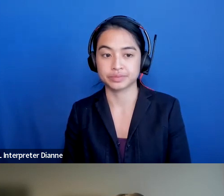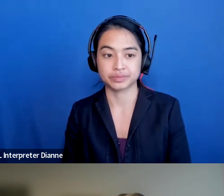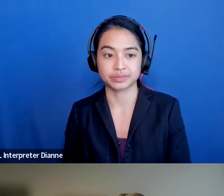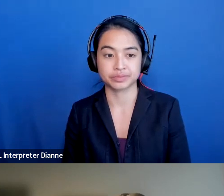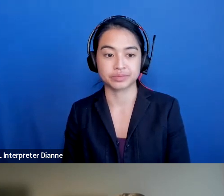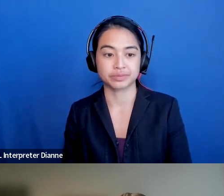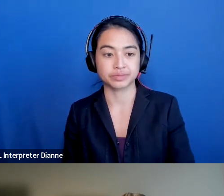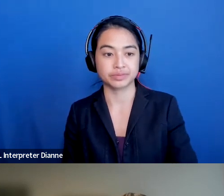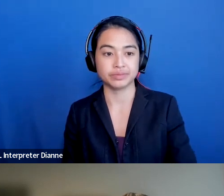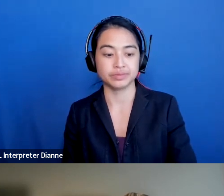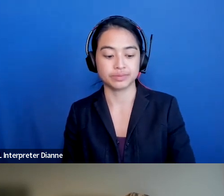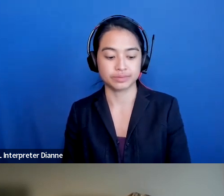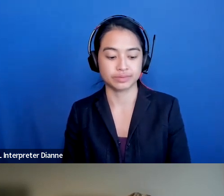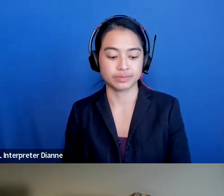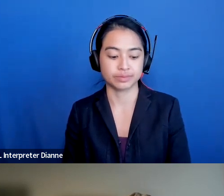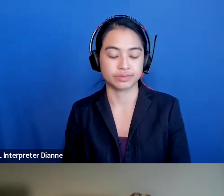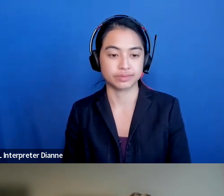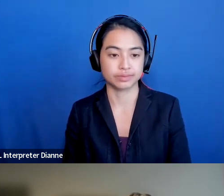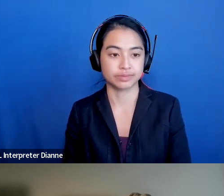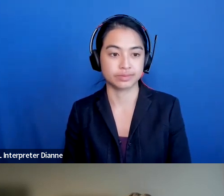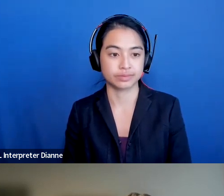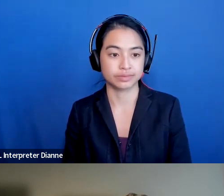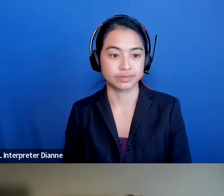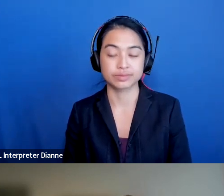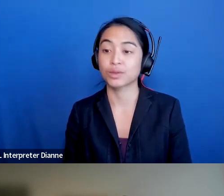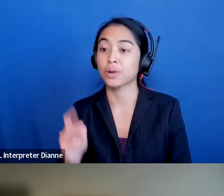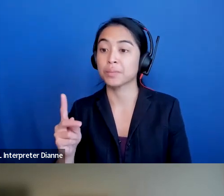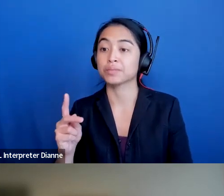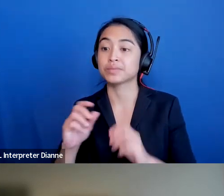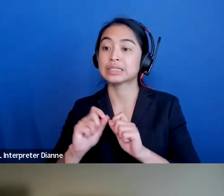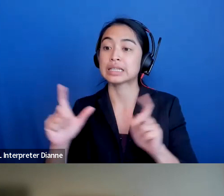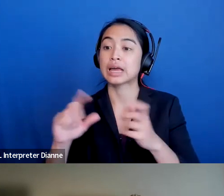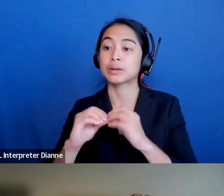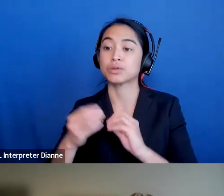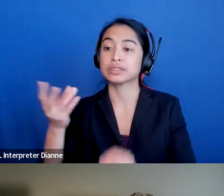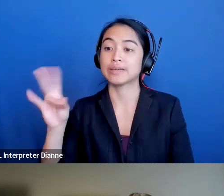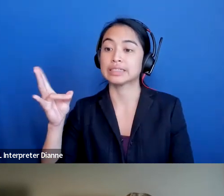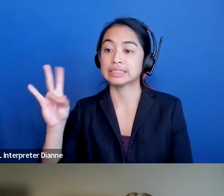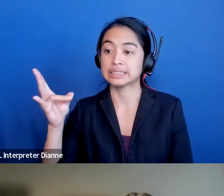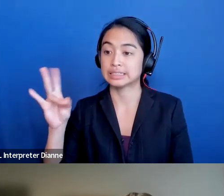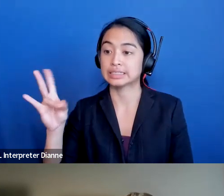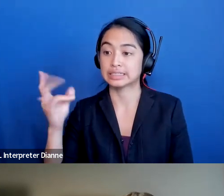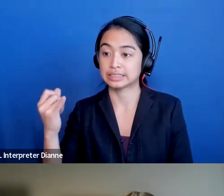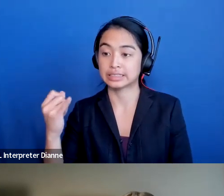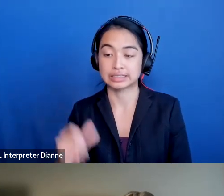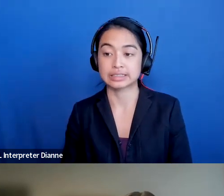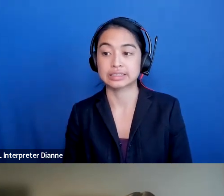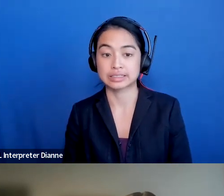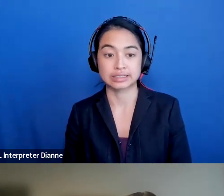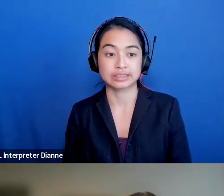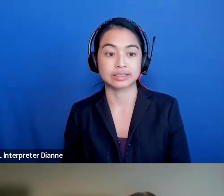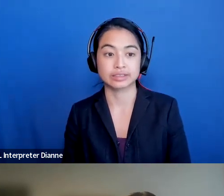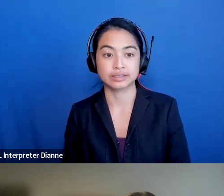Okay, so moving right along, I am on slide 17 now, and this is